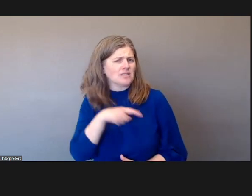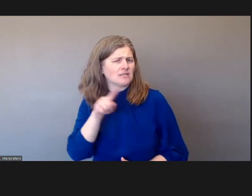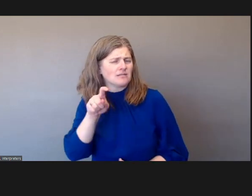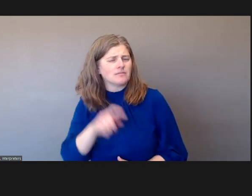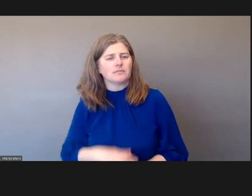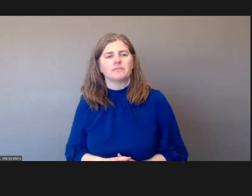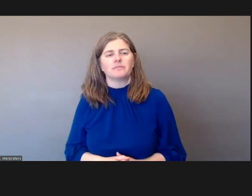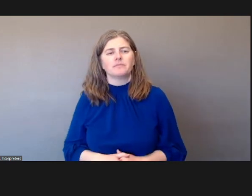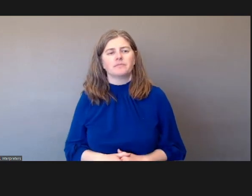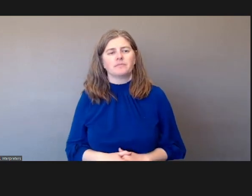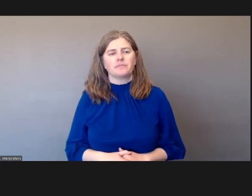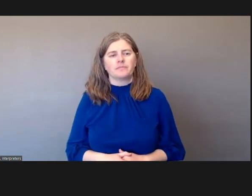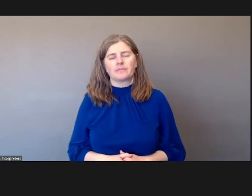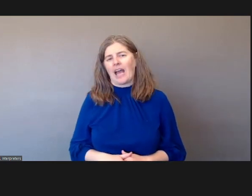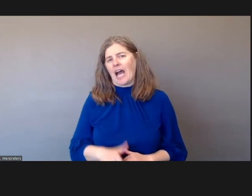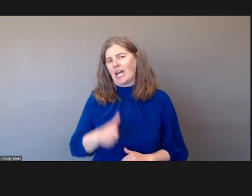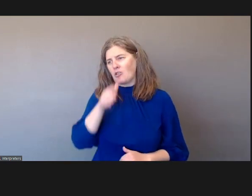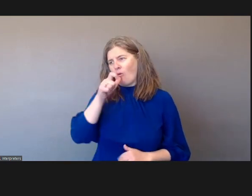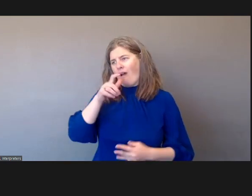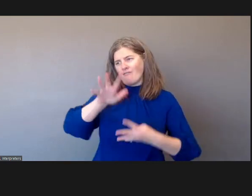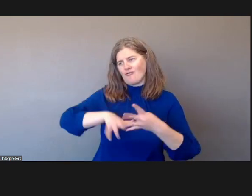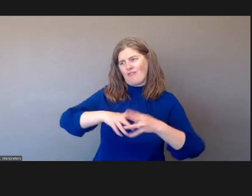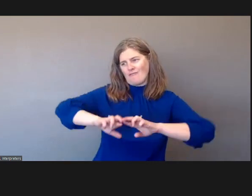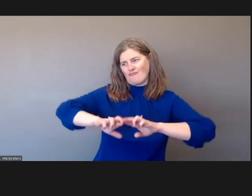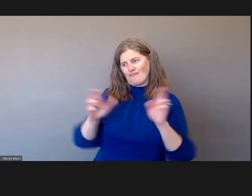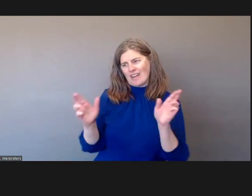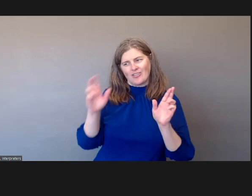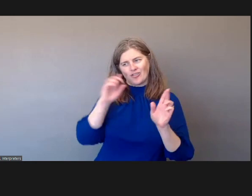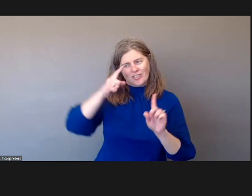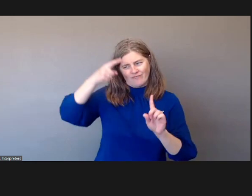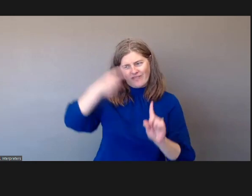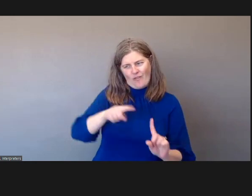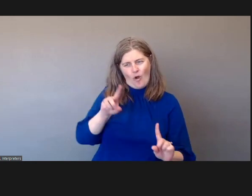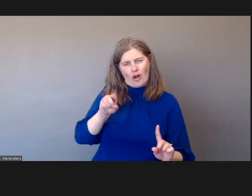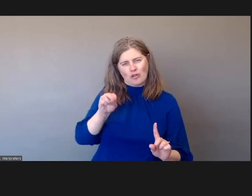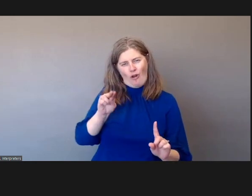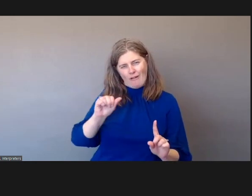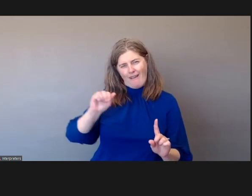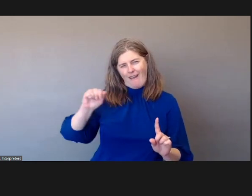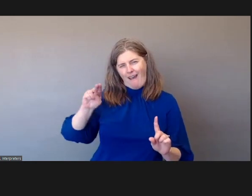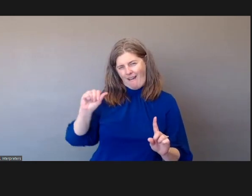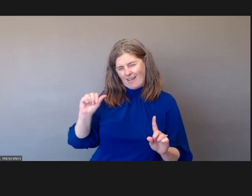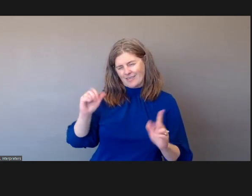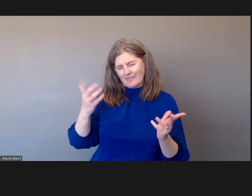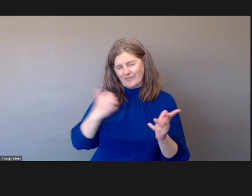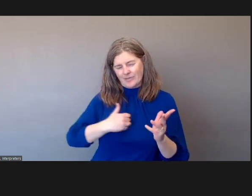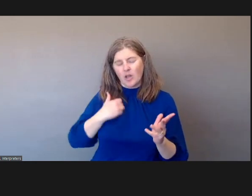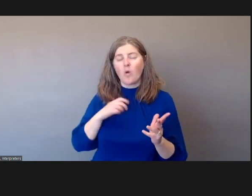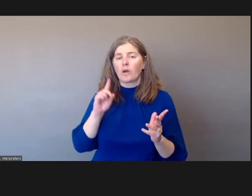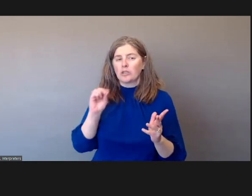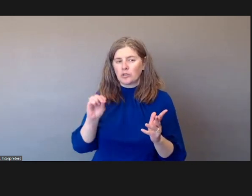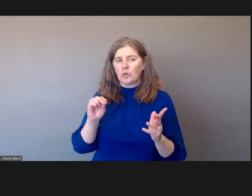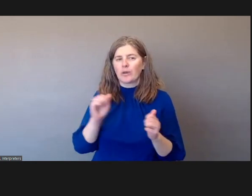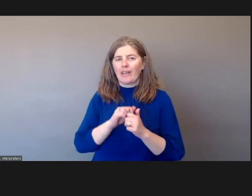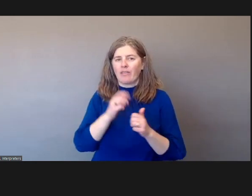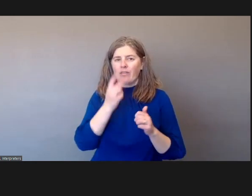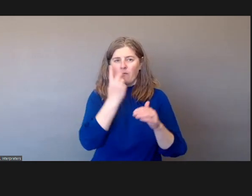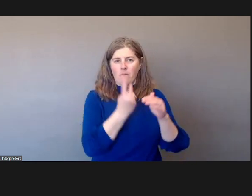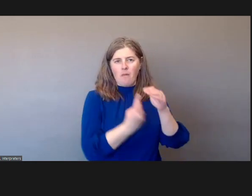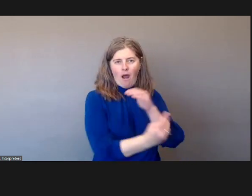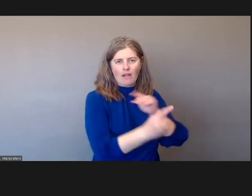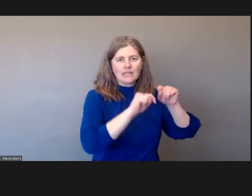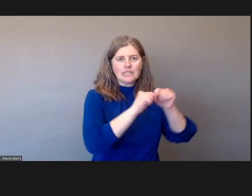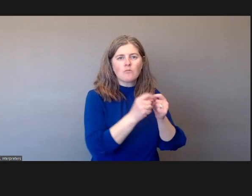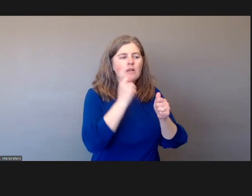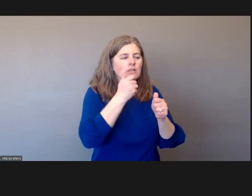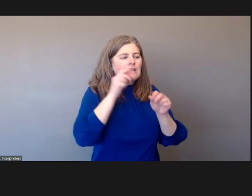Well, I don't have a graph prepared just for Doña Ana County. We do that in the modeling team. We look at